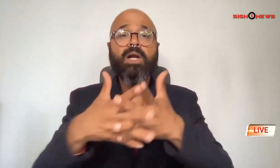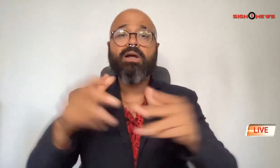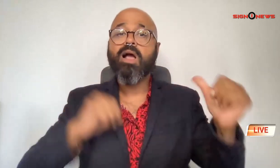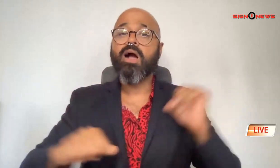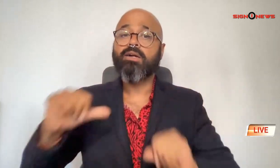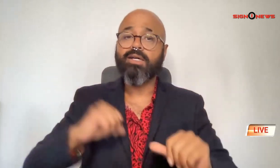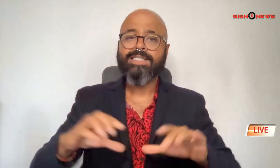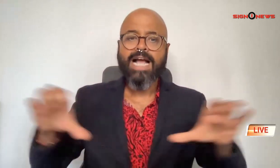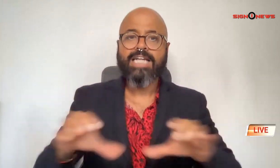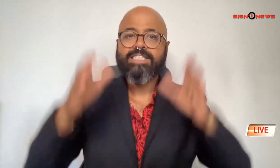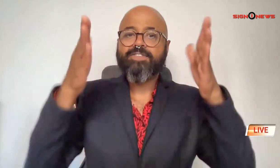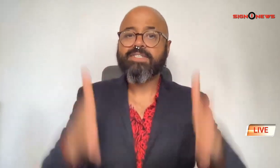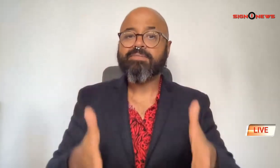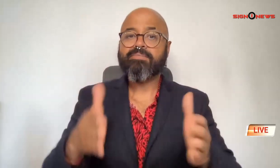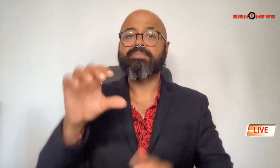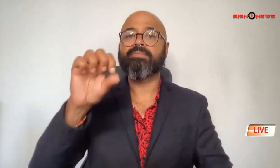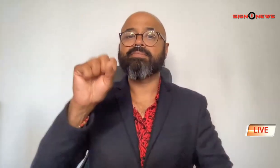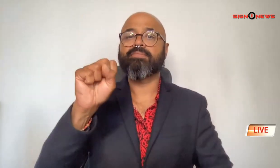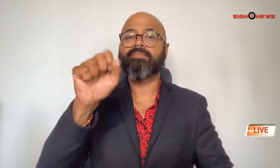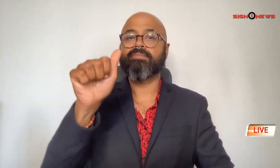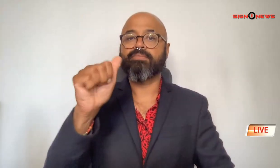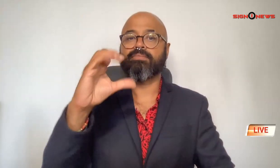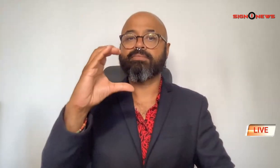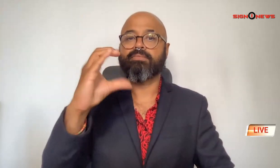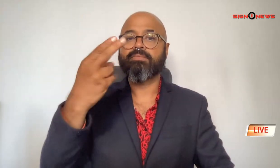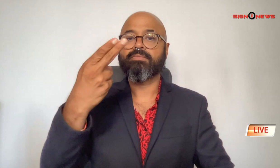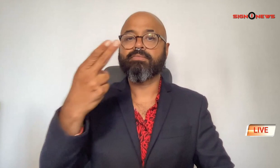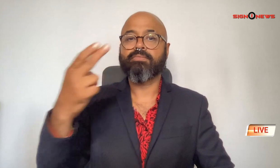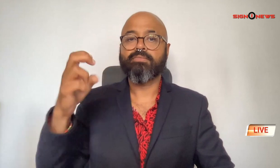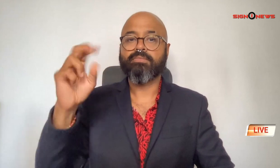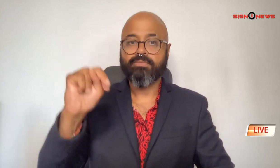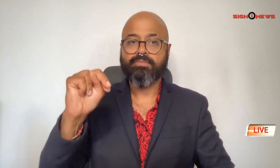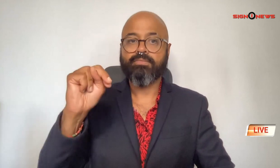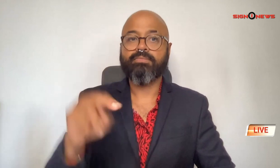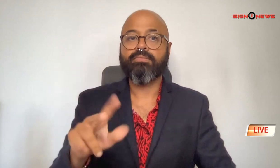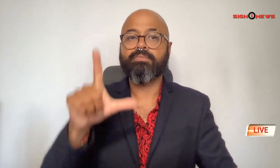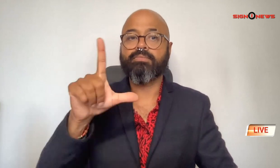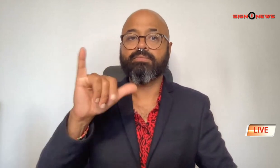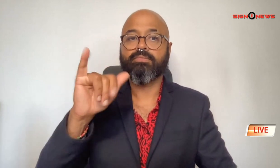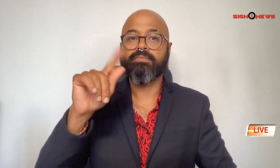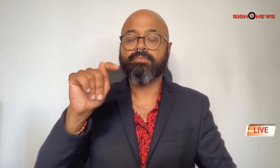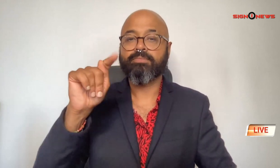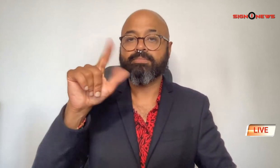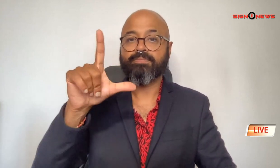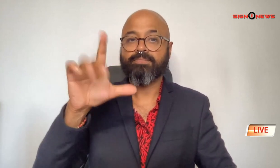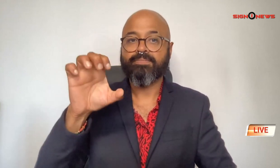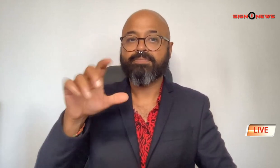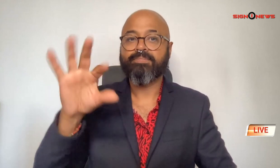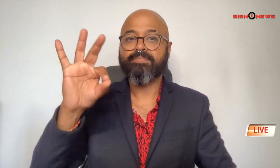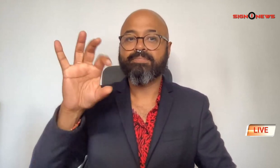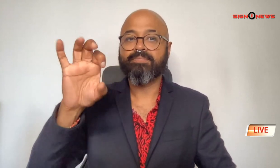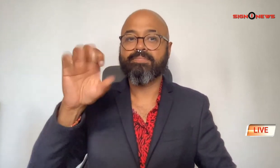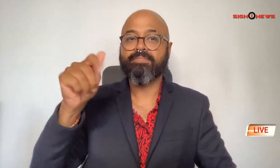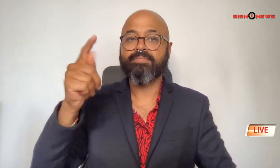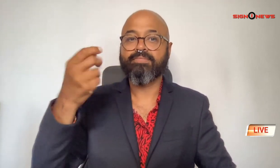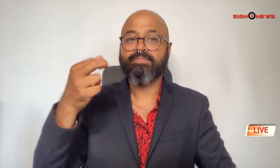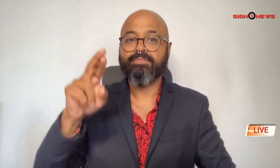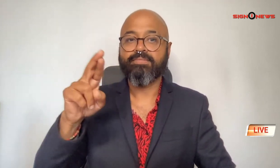so he asked native american actress and activist suchin little feather to